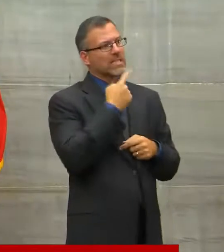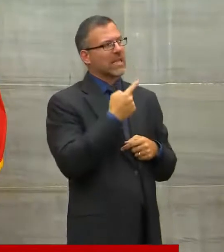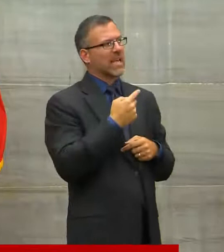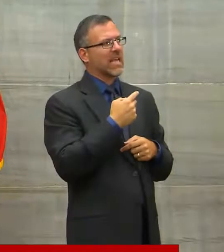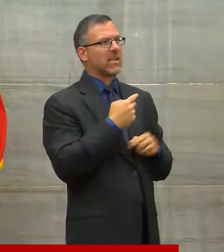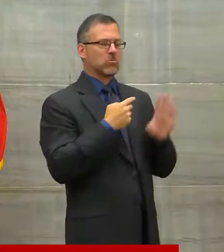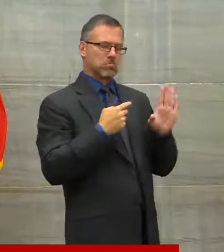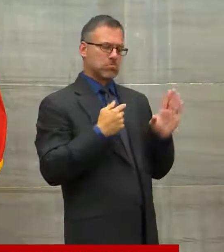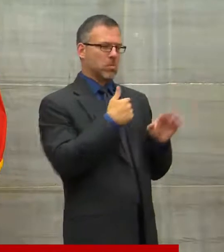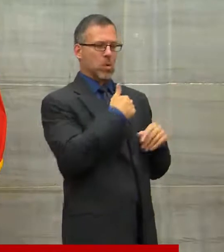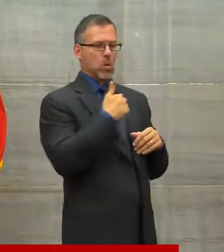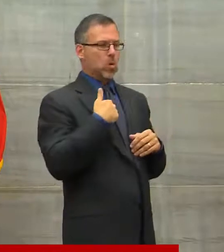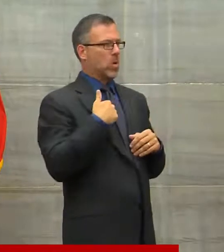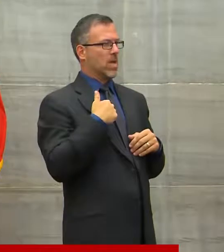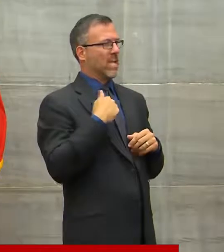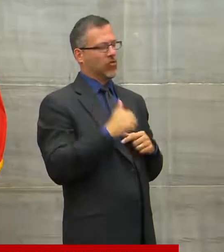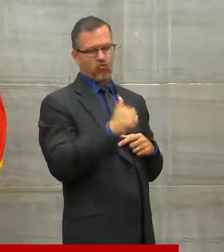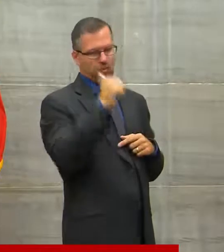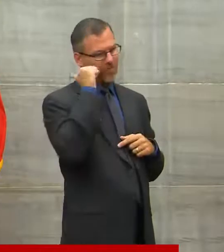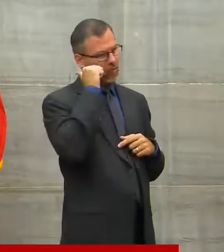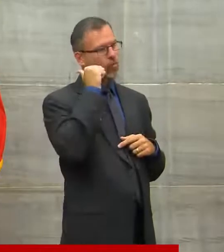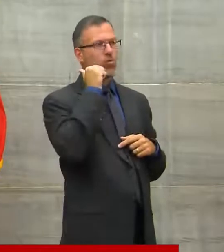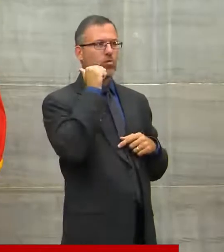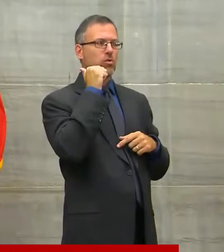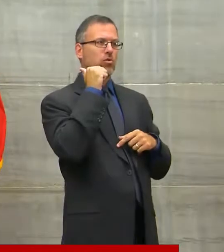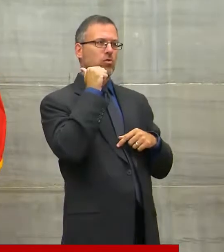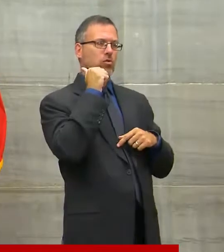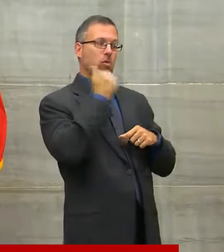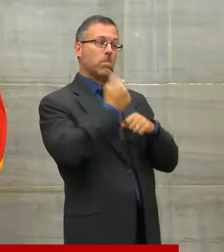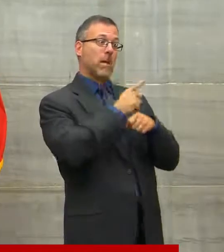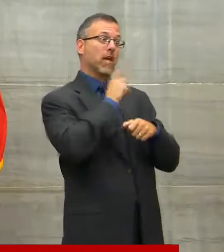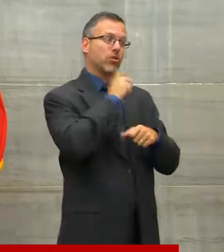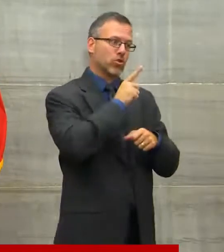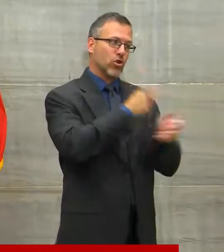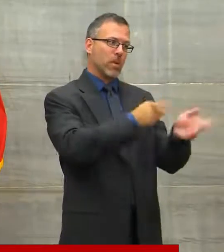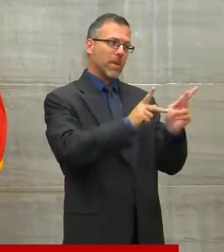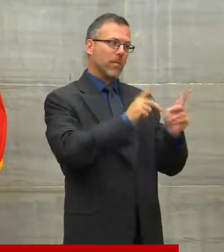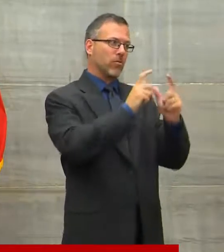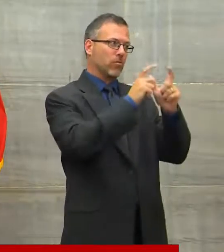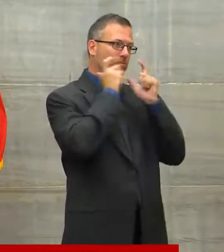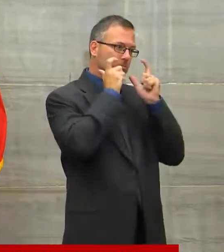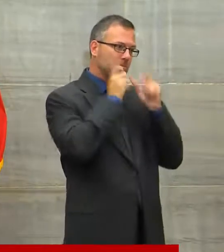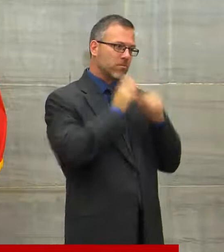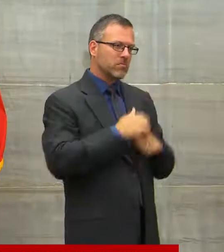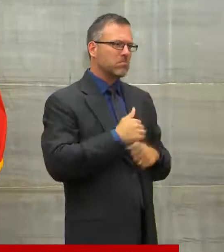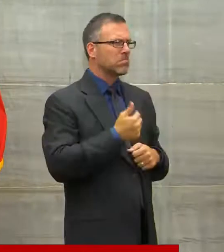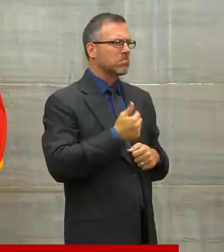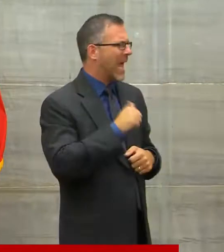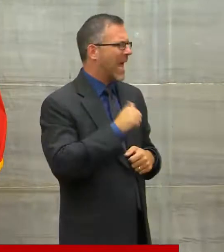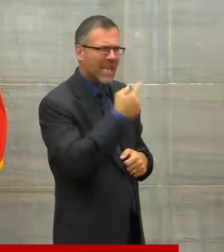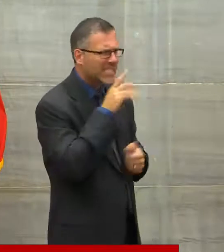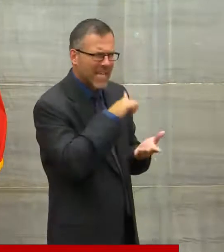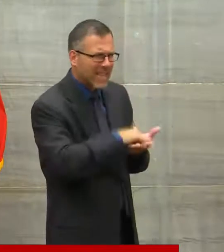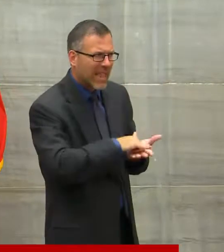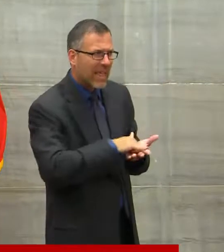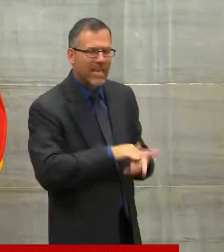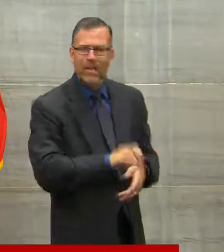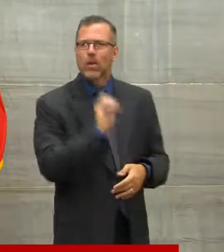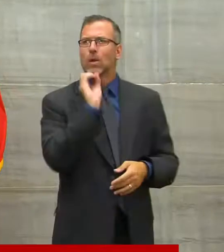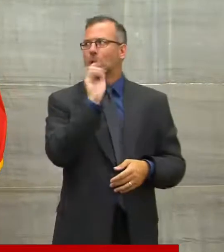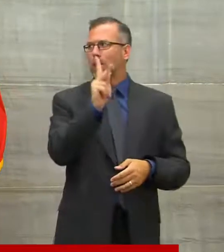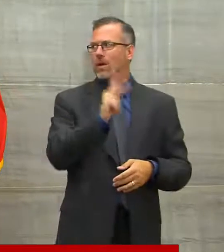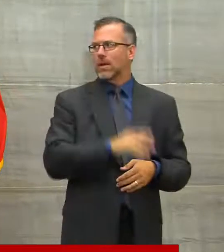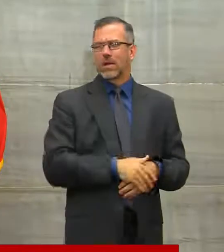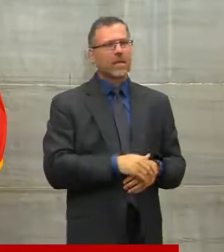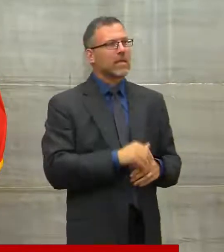office is not going to enforce this policy. Can you tell us why? That's not what I said, but, and I hope they